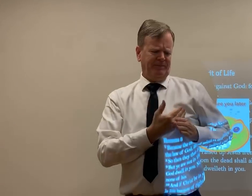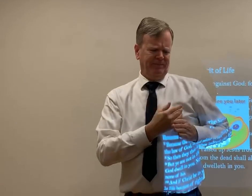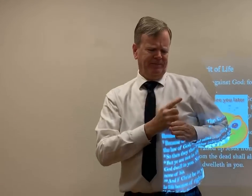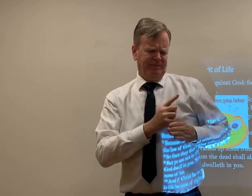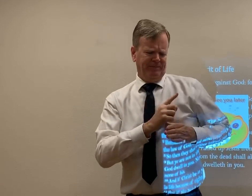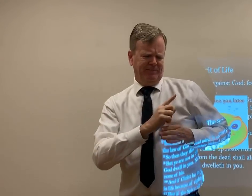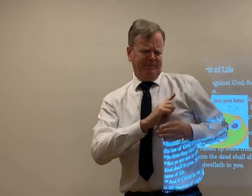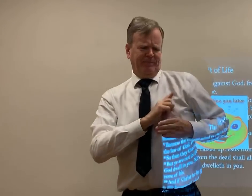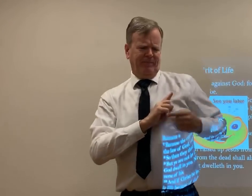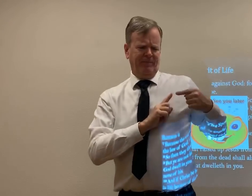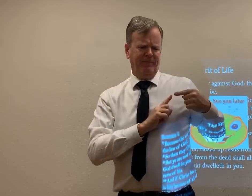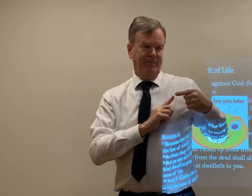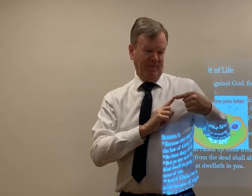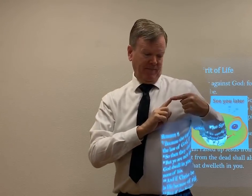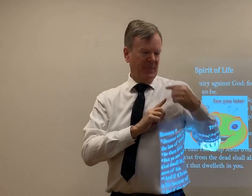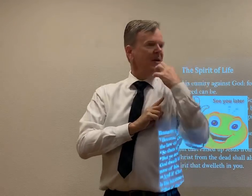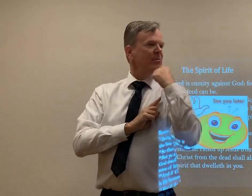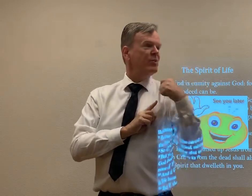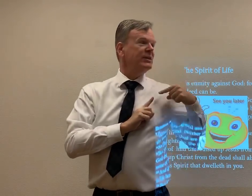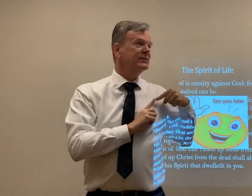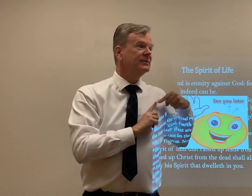If you feel it in your heart and you feel that conviction, you feel